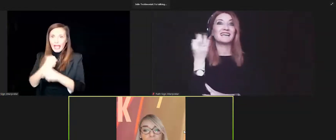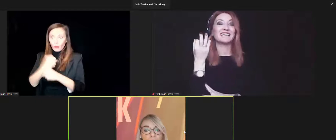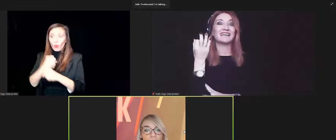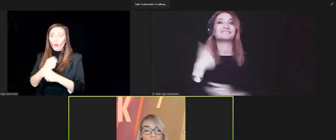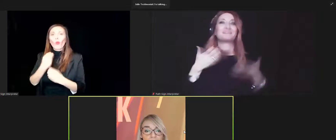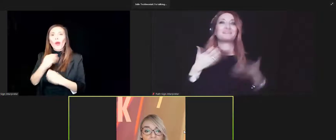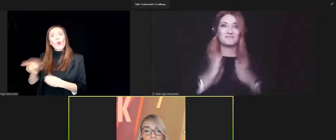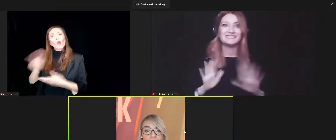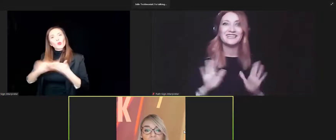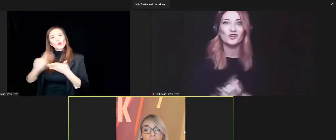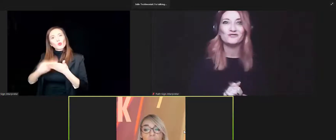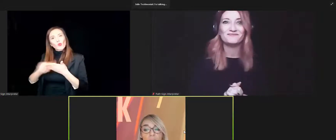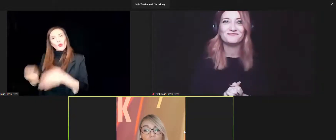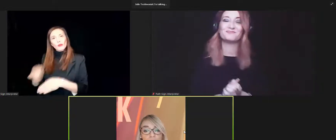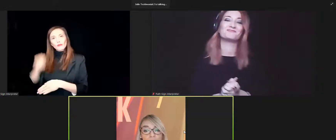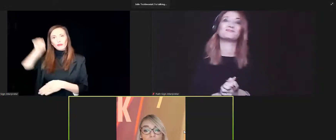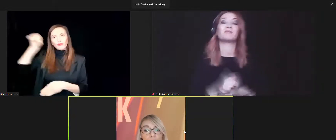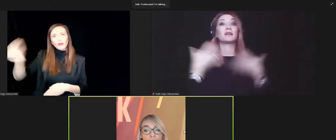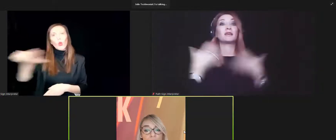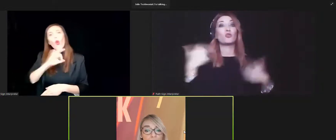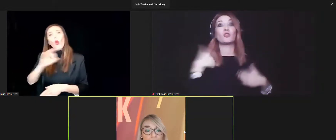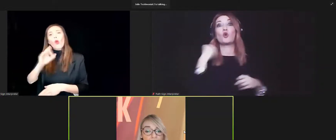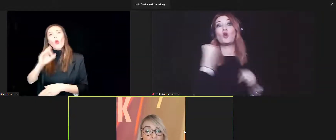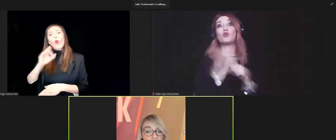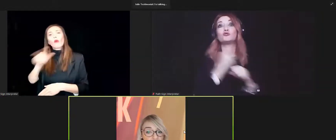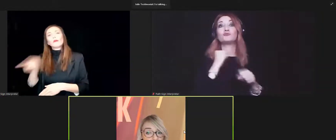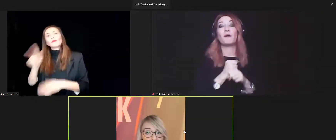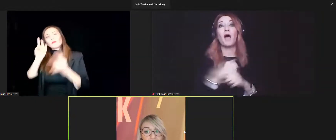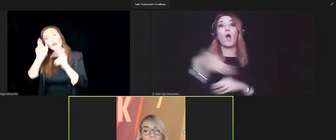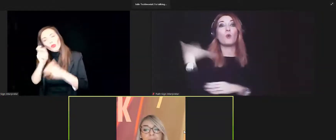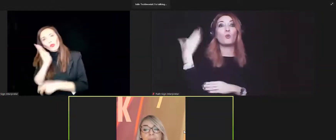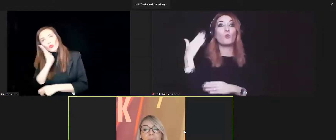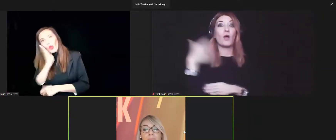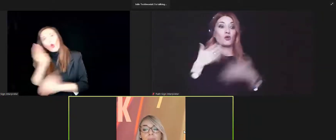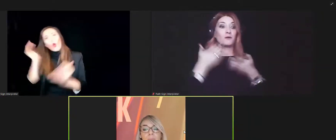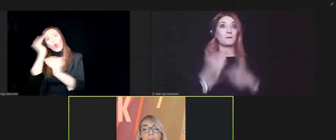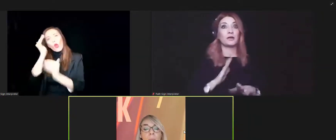I prioritize also urgent things,